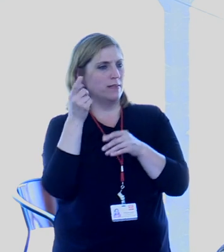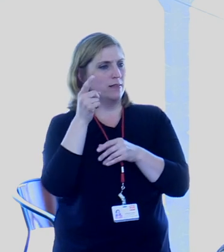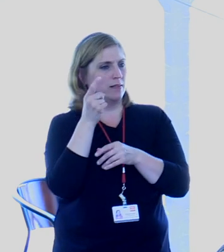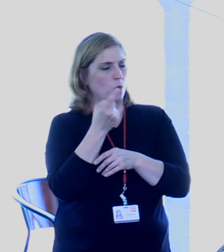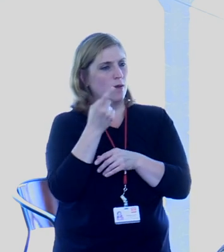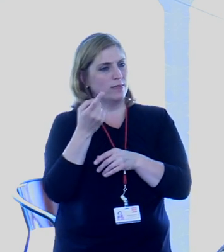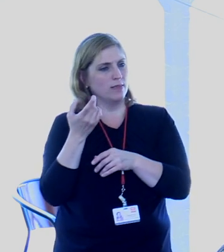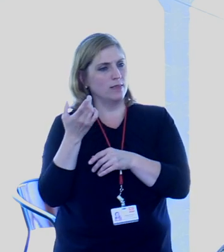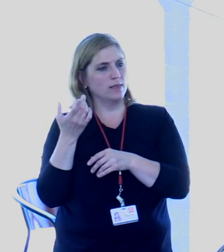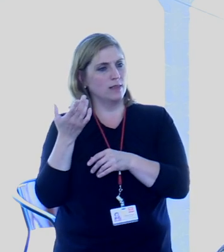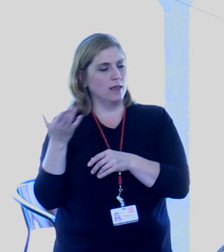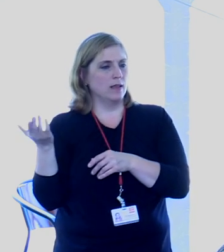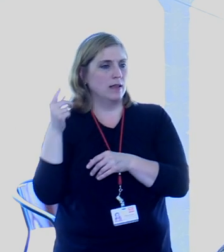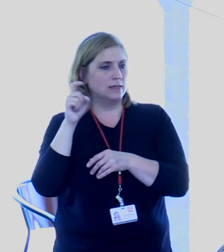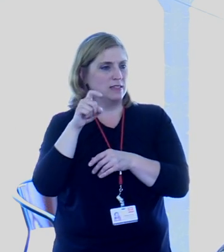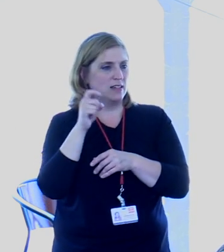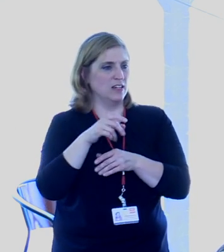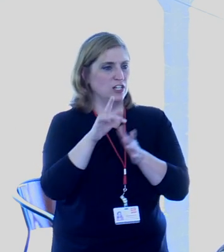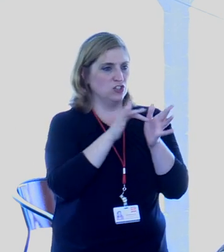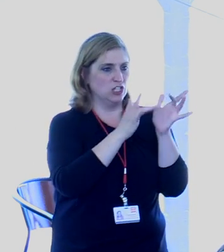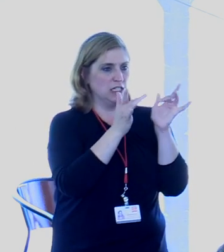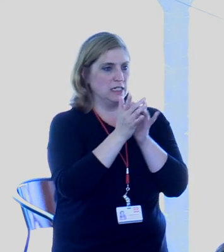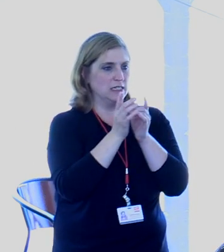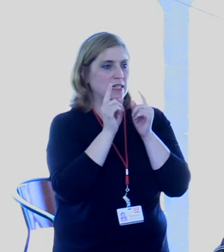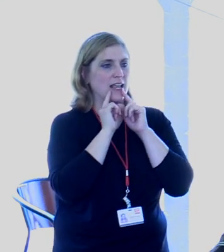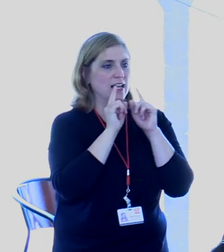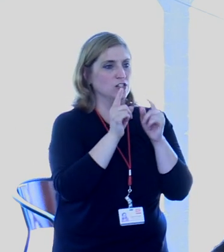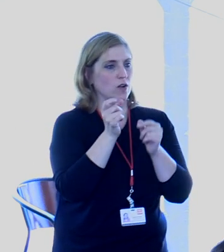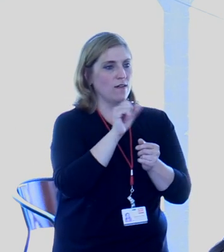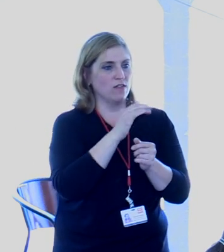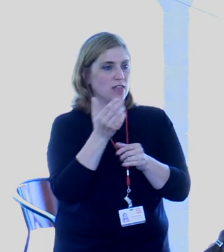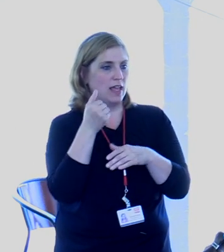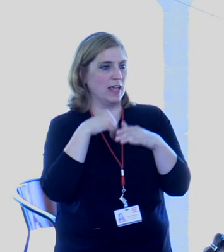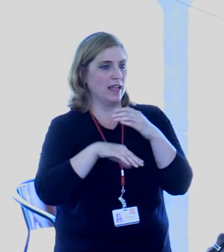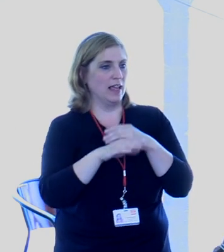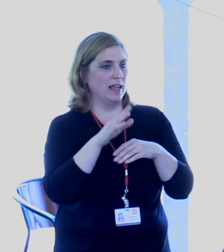Jesus, the answer to every question in Sunday school. Yes, Jesus.